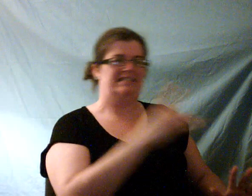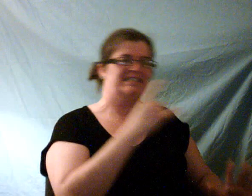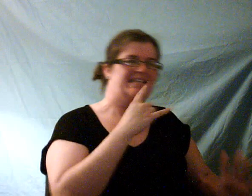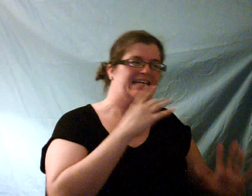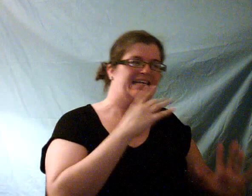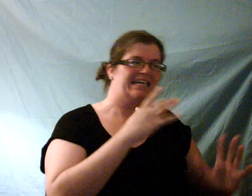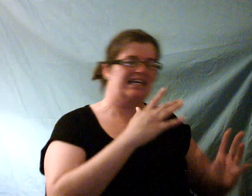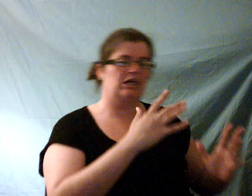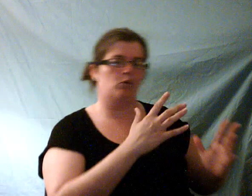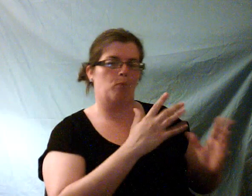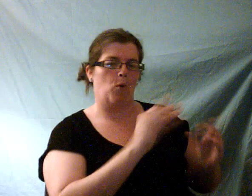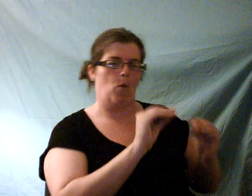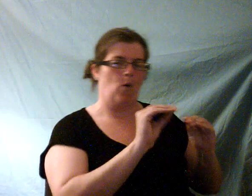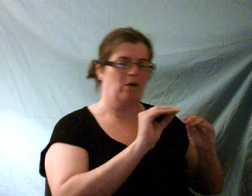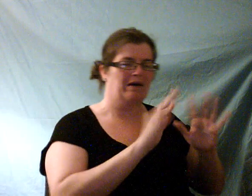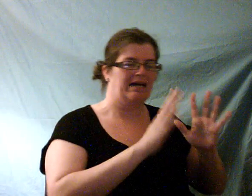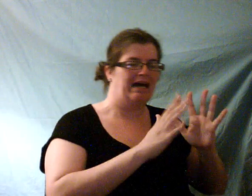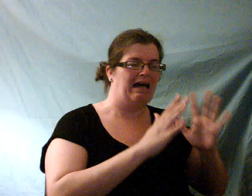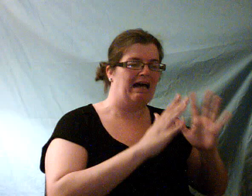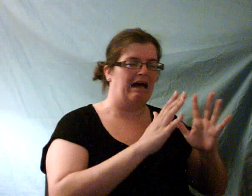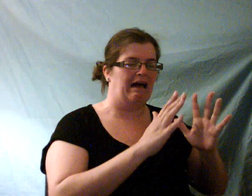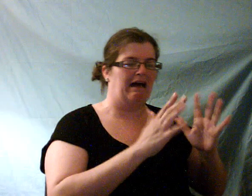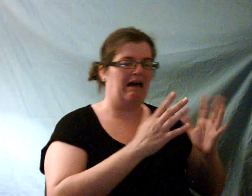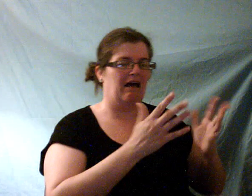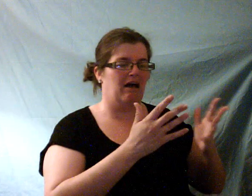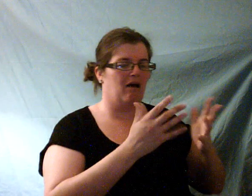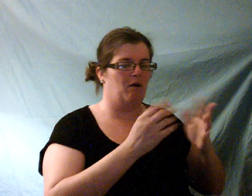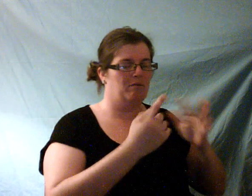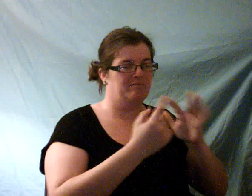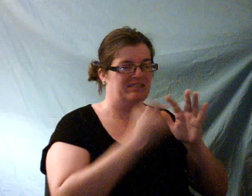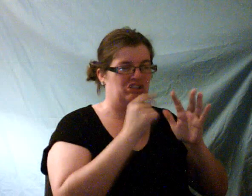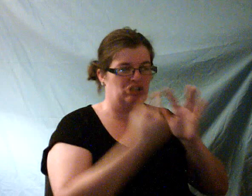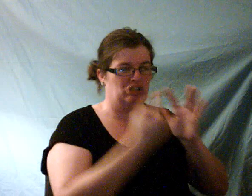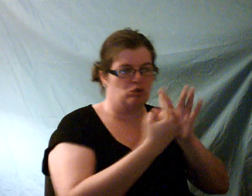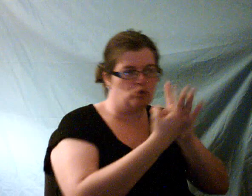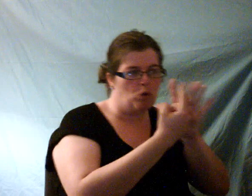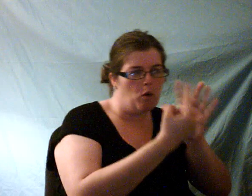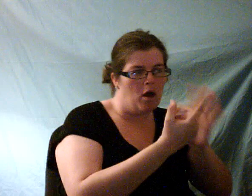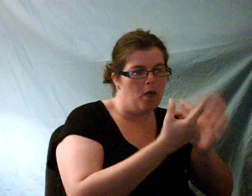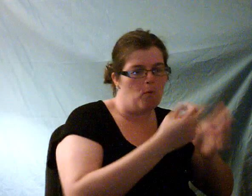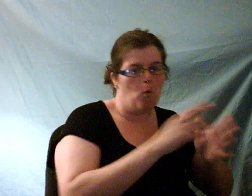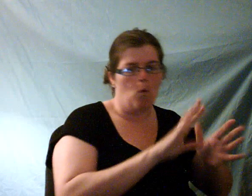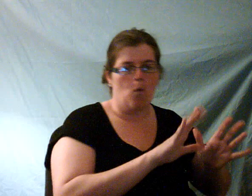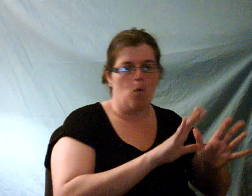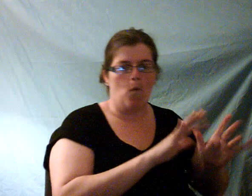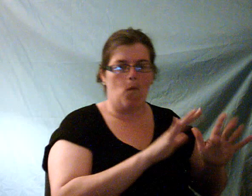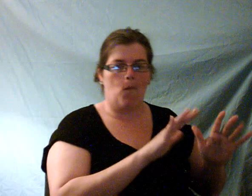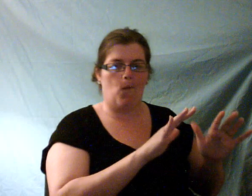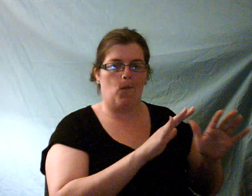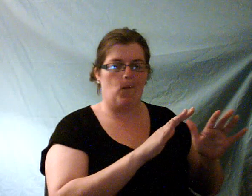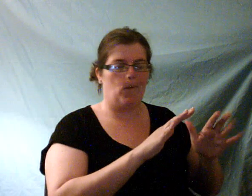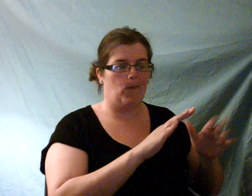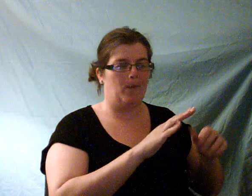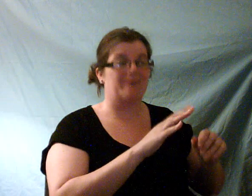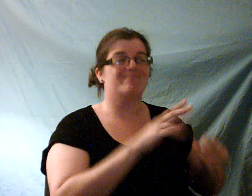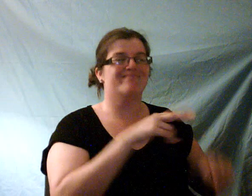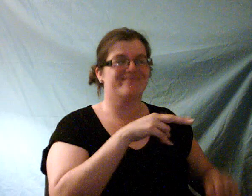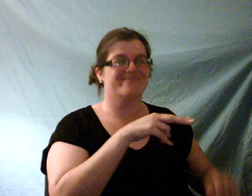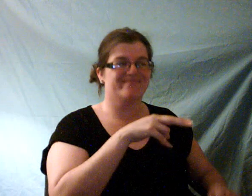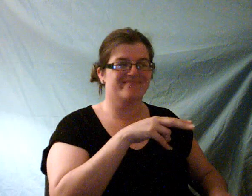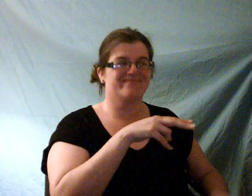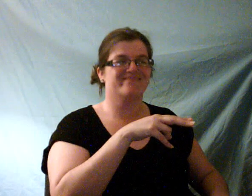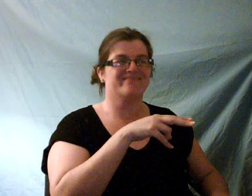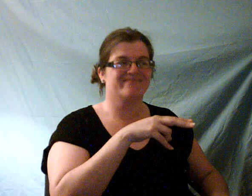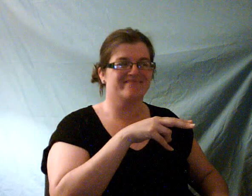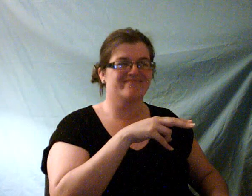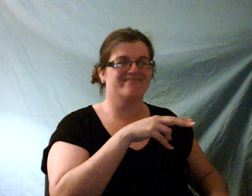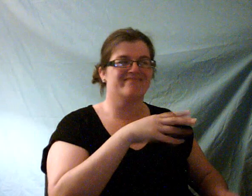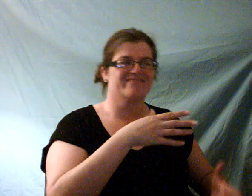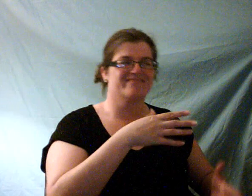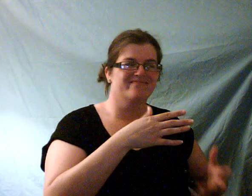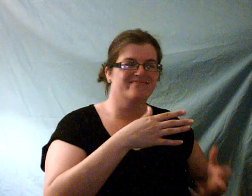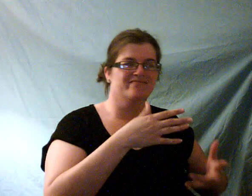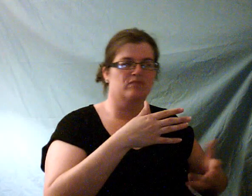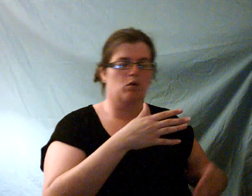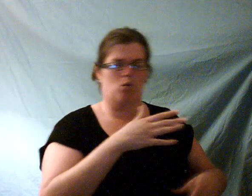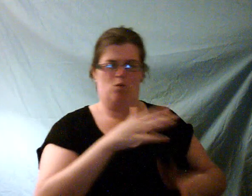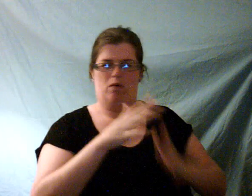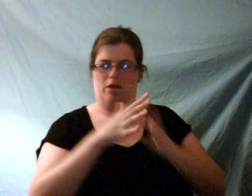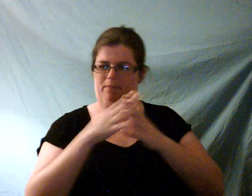way by not showing up, or they'll maybe just nod and smile when an American would say, "How dare you